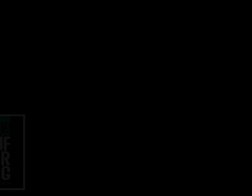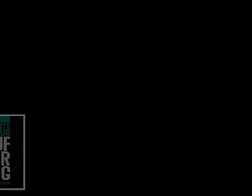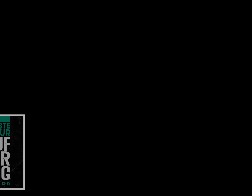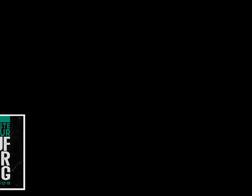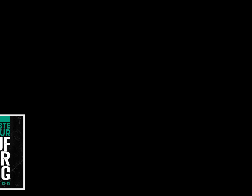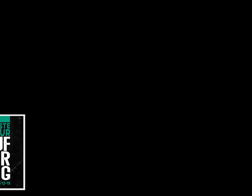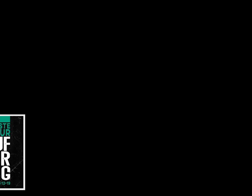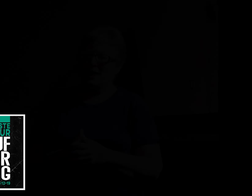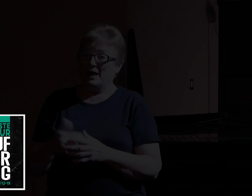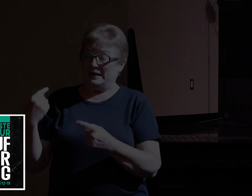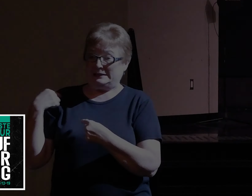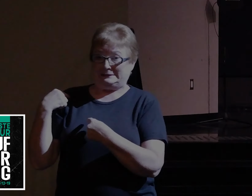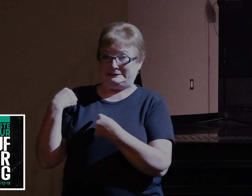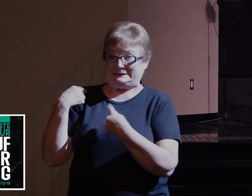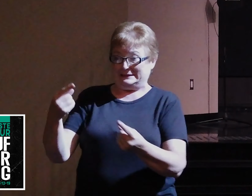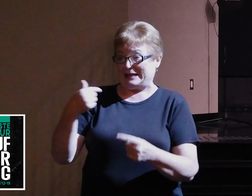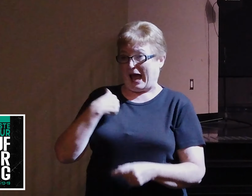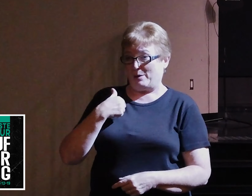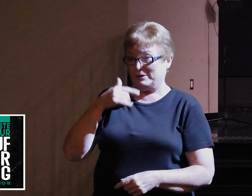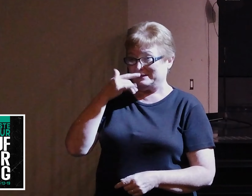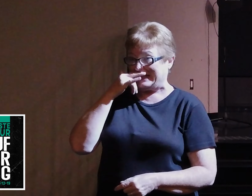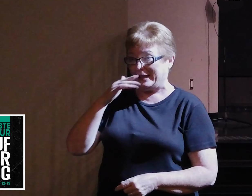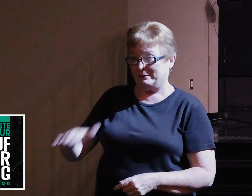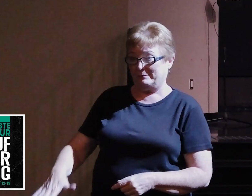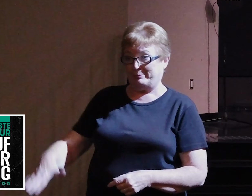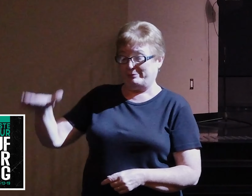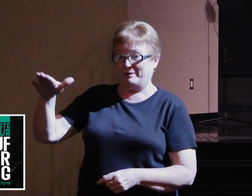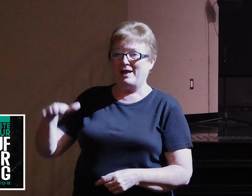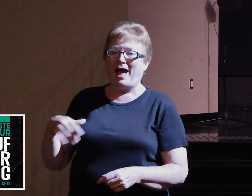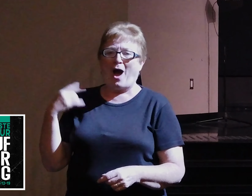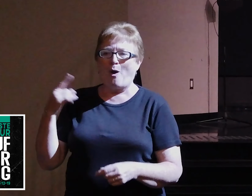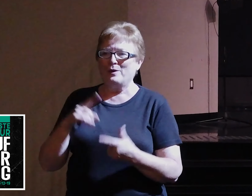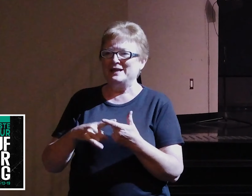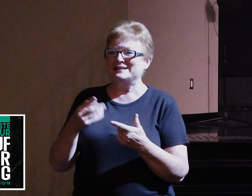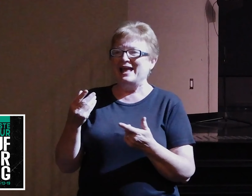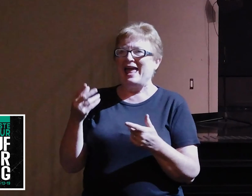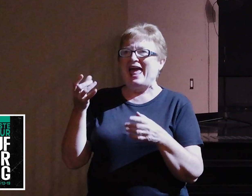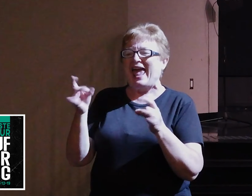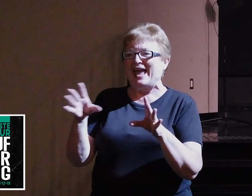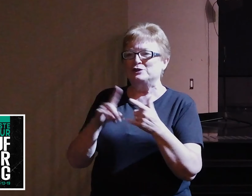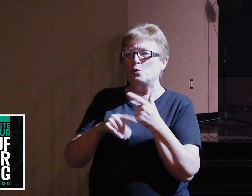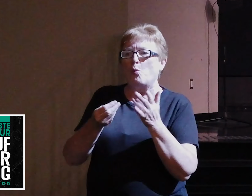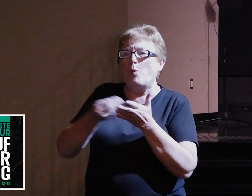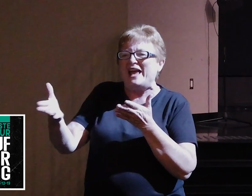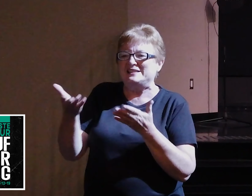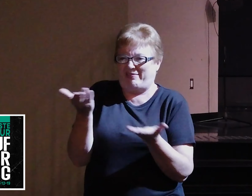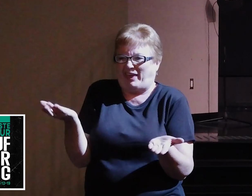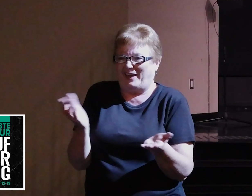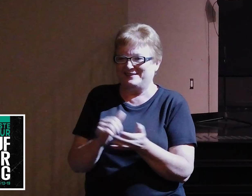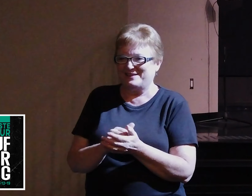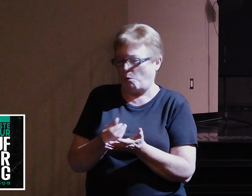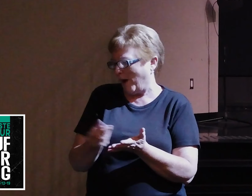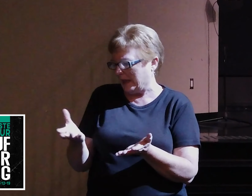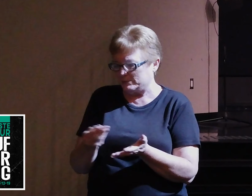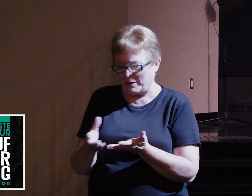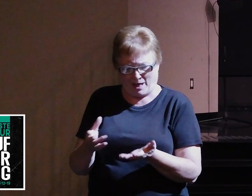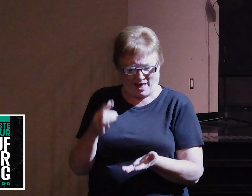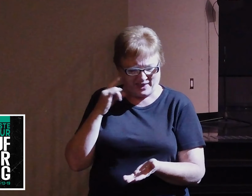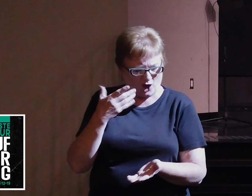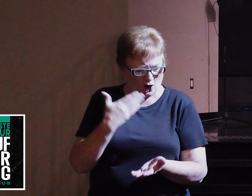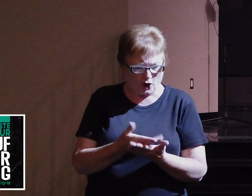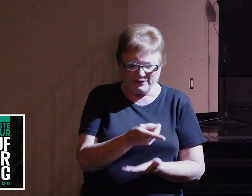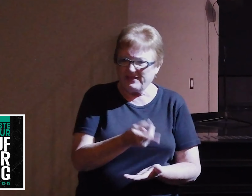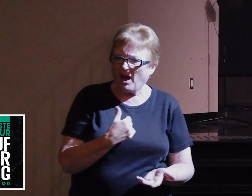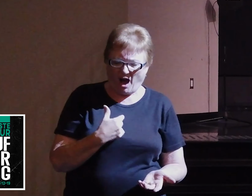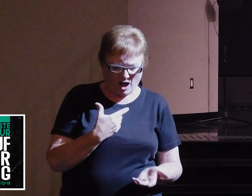Well, ever since I was a kid, I have hated waste, waste of any kind, but specifically seeing good things wasted.